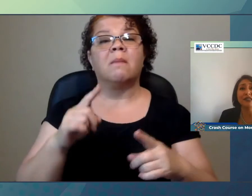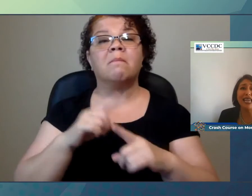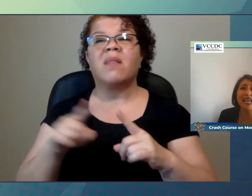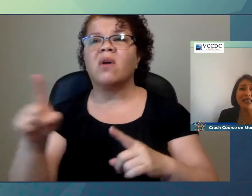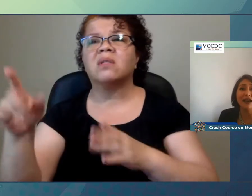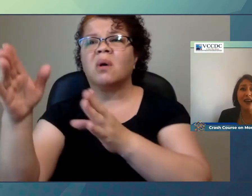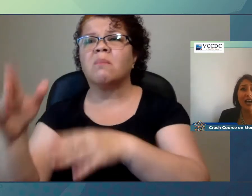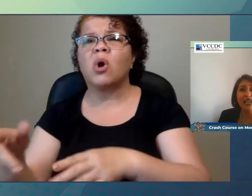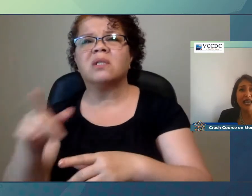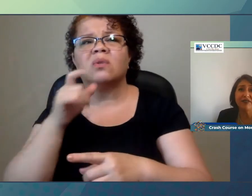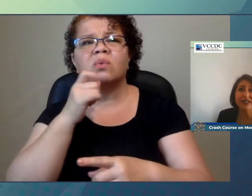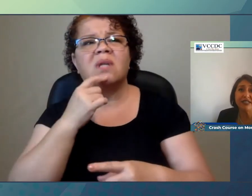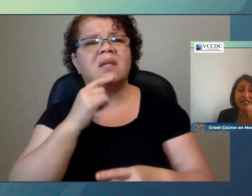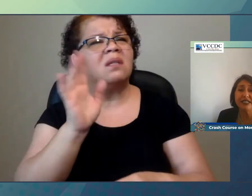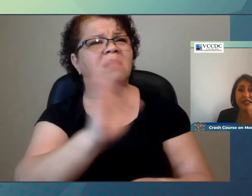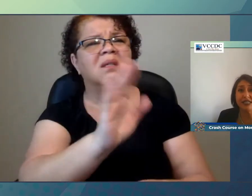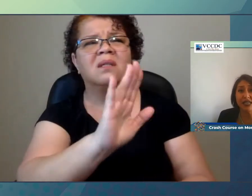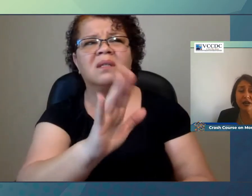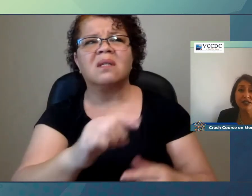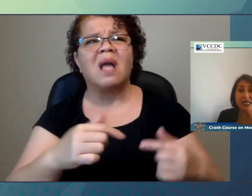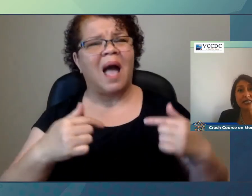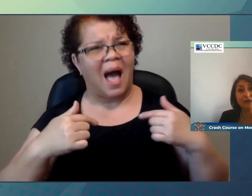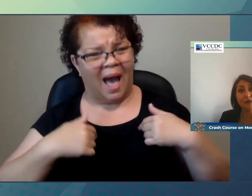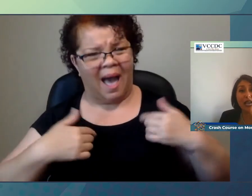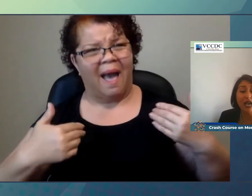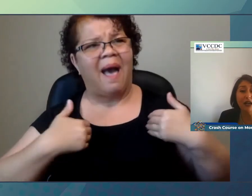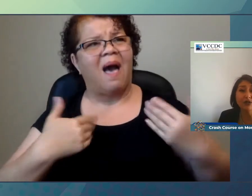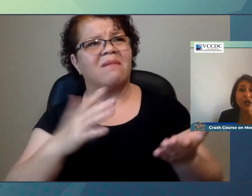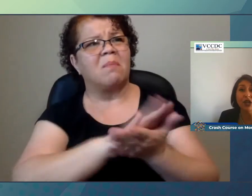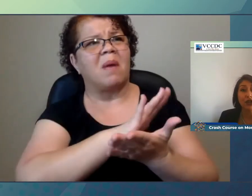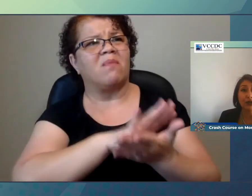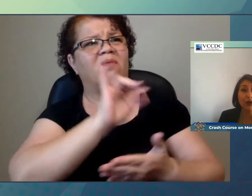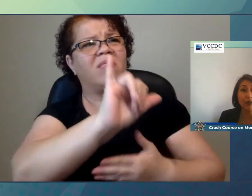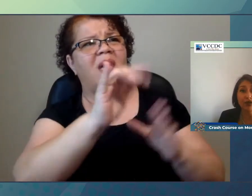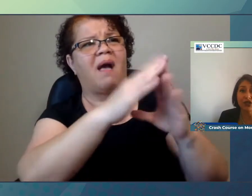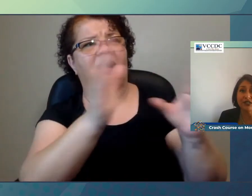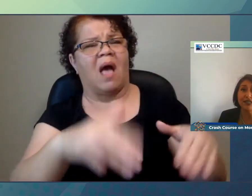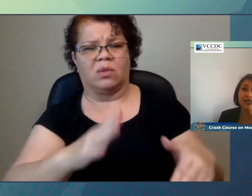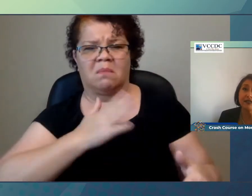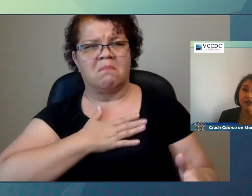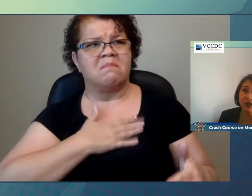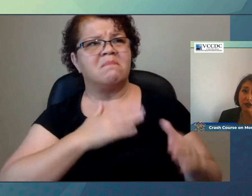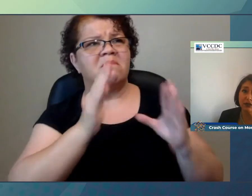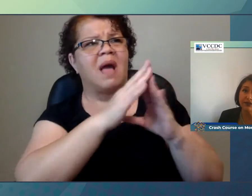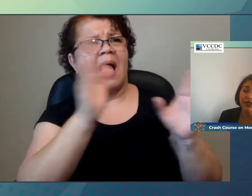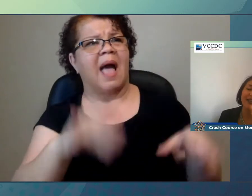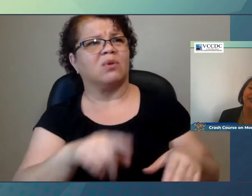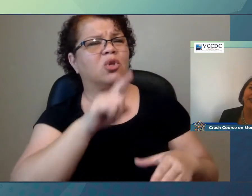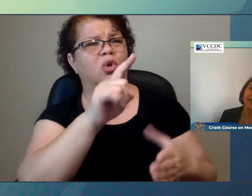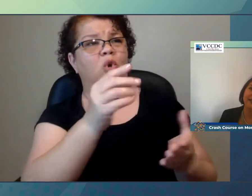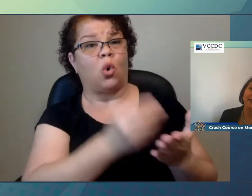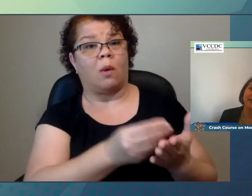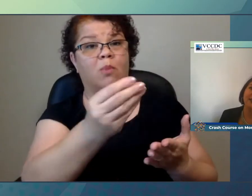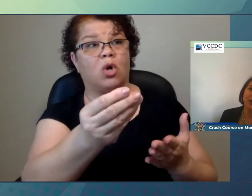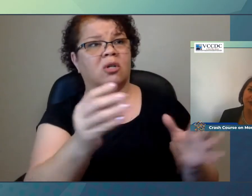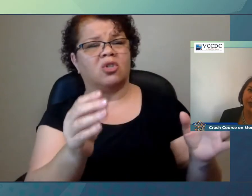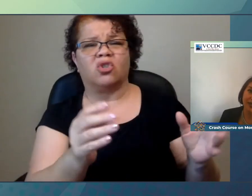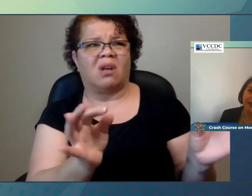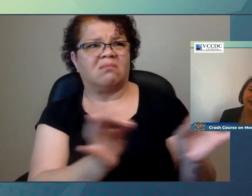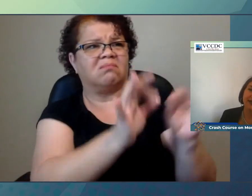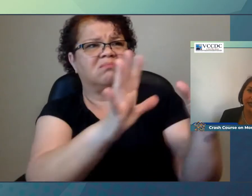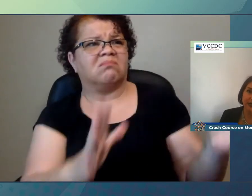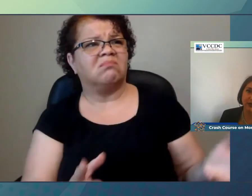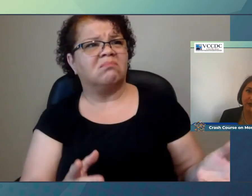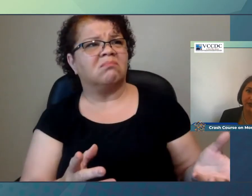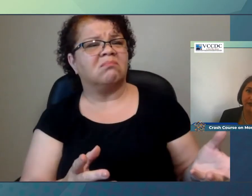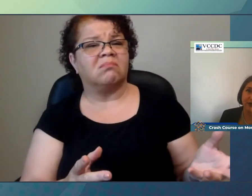over and says, hey, I have the deed to this house. This is my house. Your purchase is null. That's what you